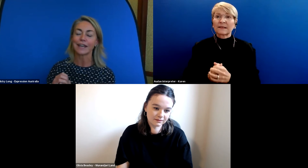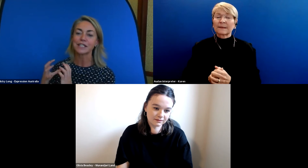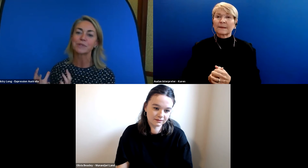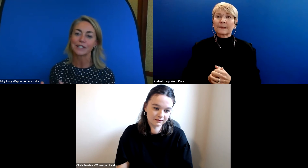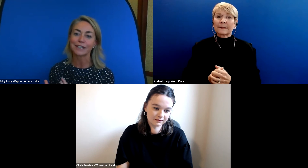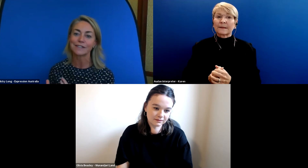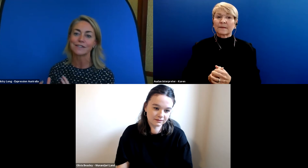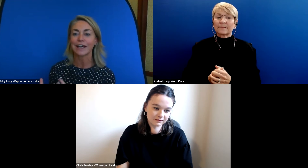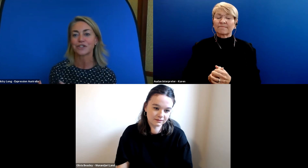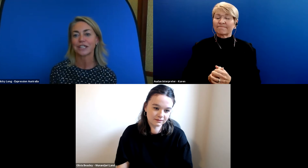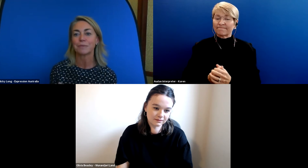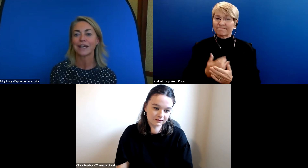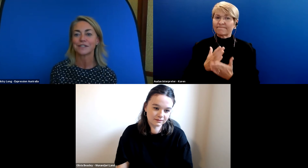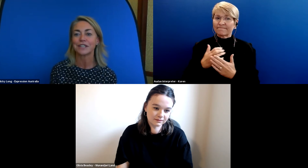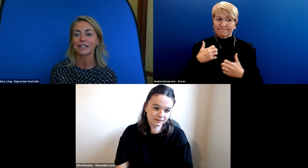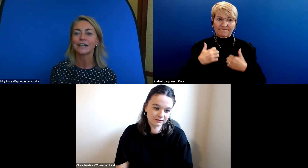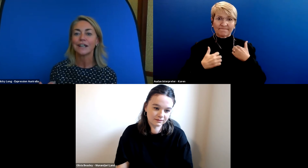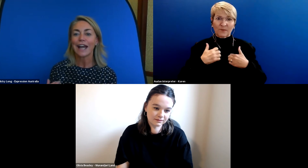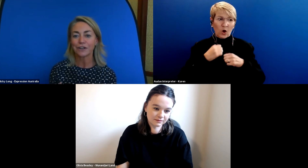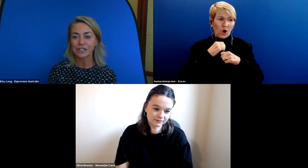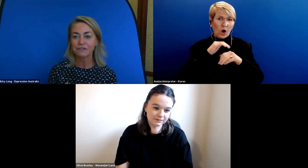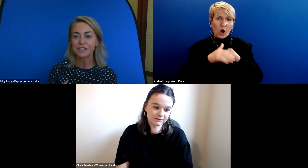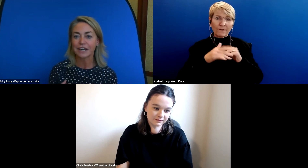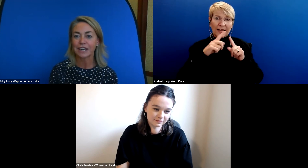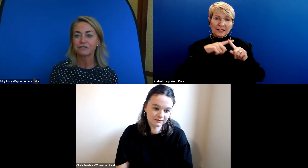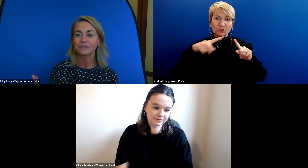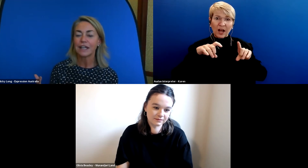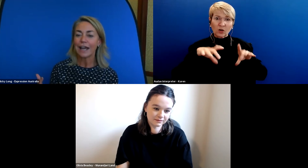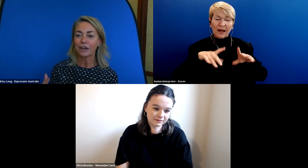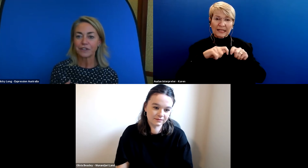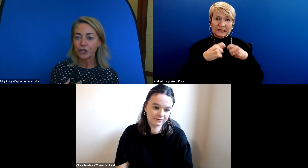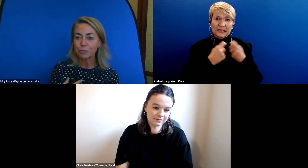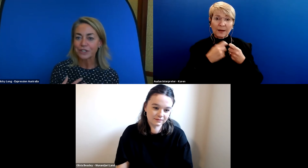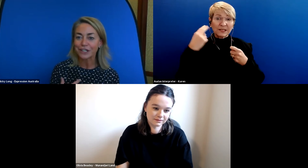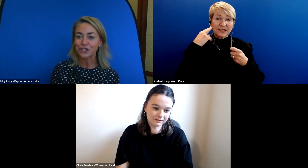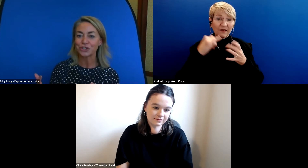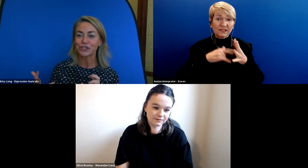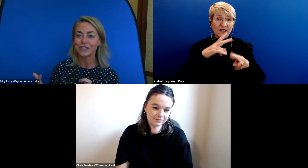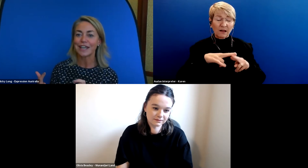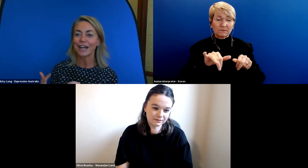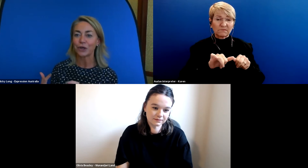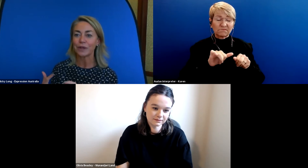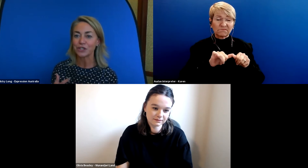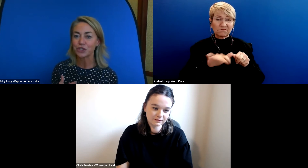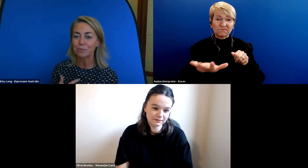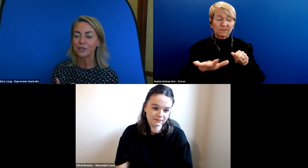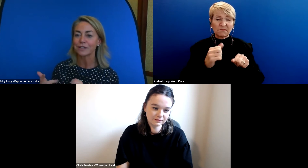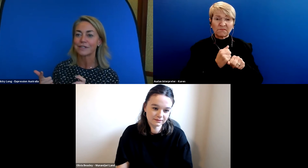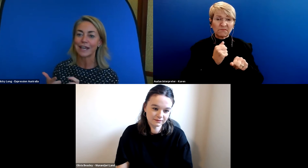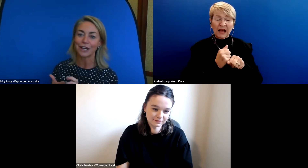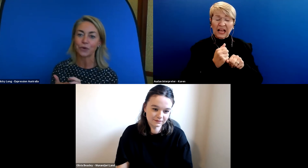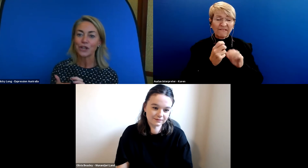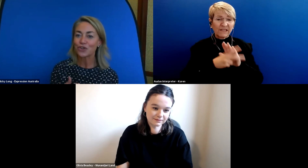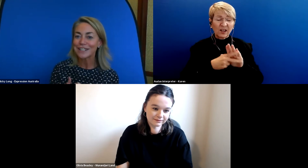the expertise that our team has here, our deaf staff, our video productions, our